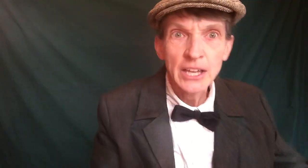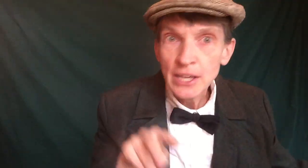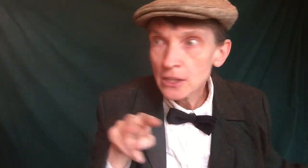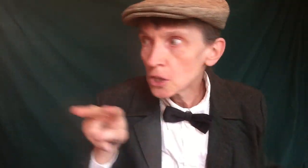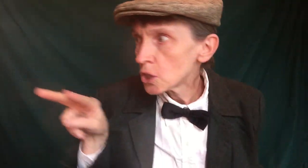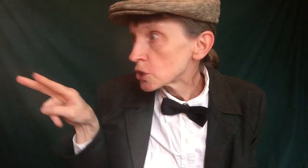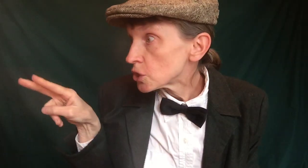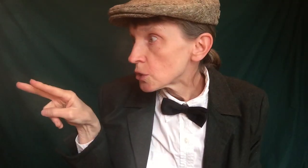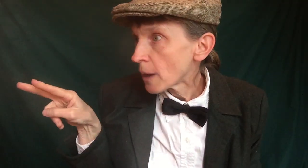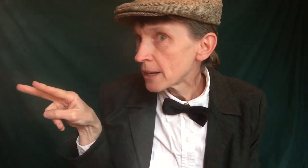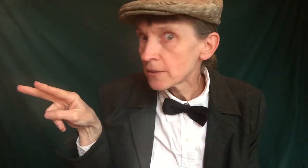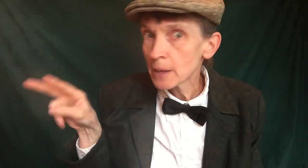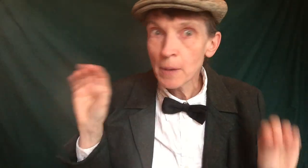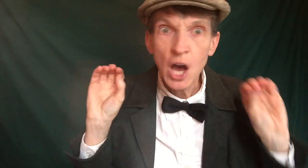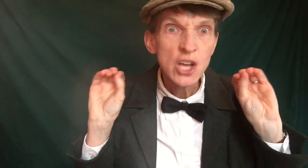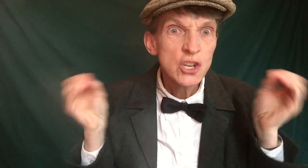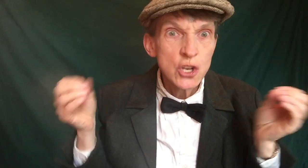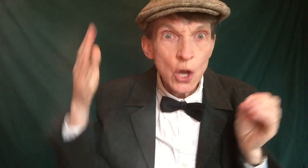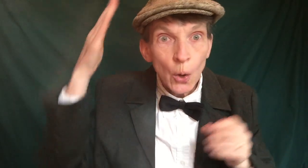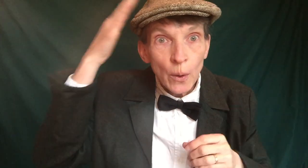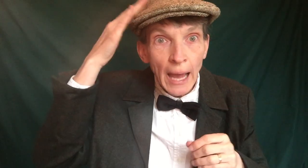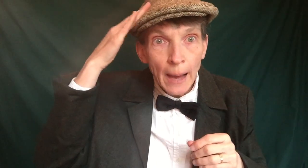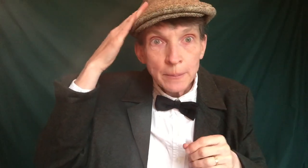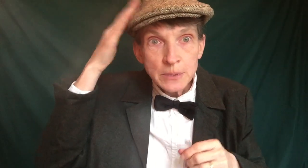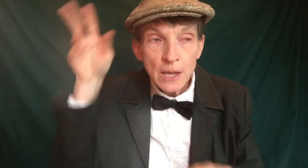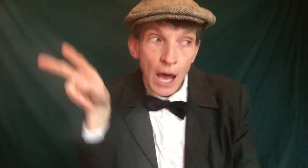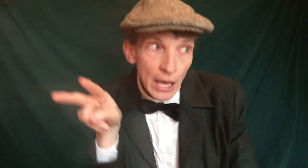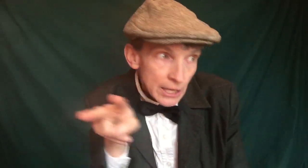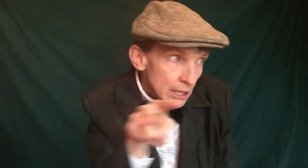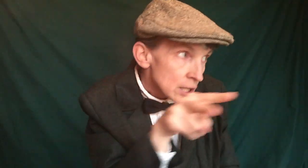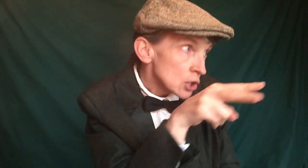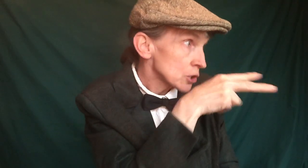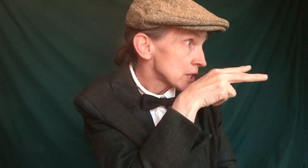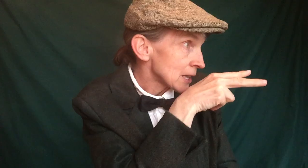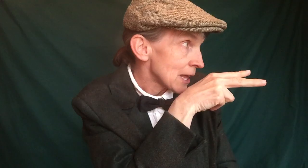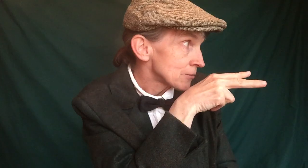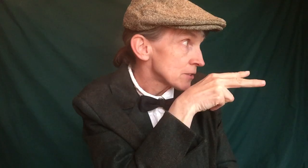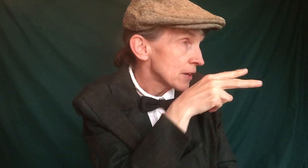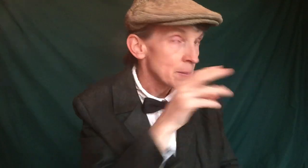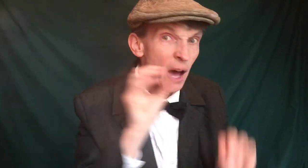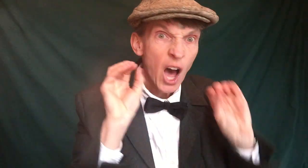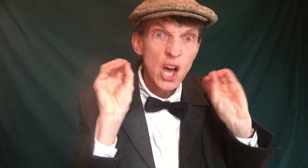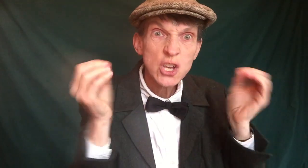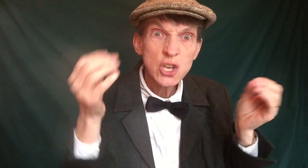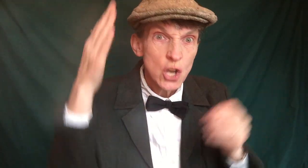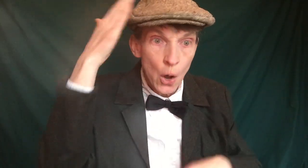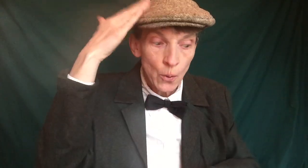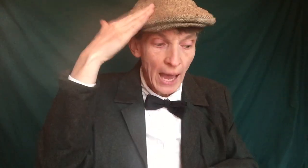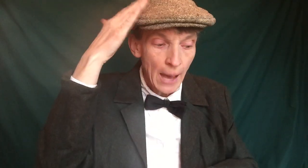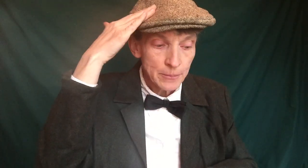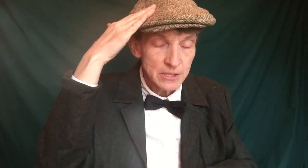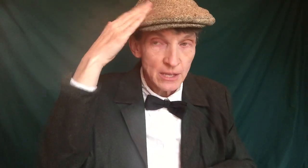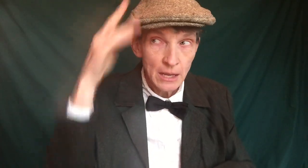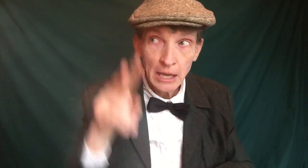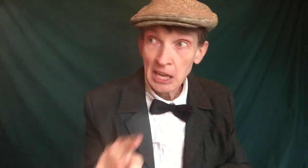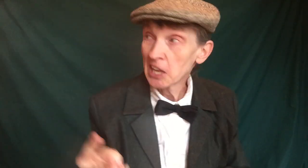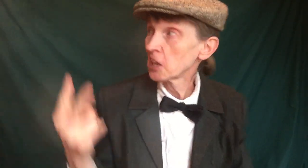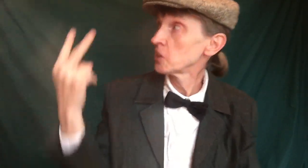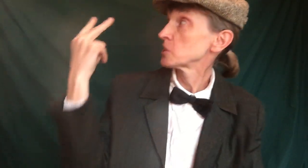He looked to the right of him, no caps. He looked to the left of him, no caps. He looked